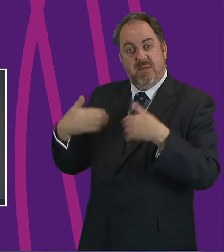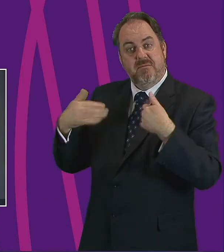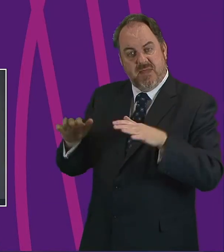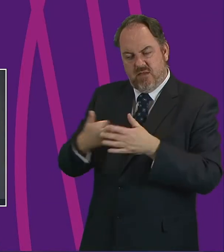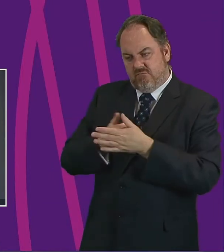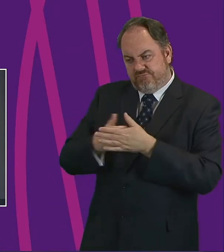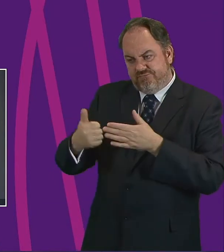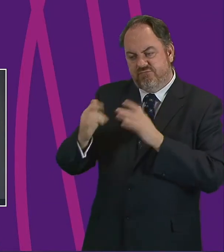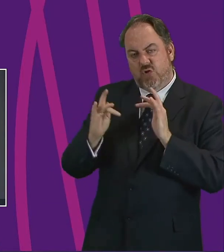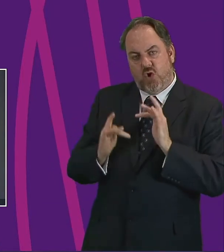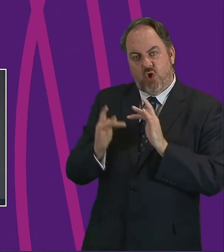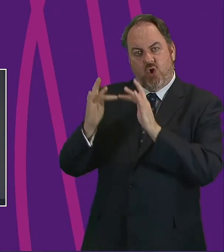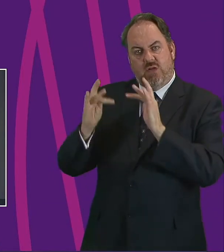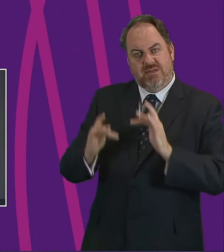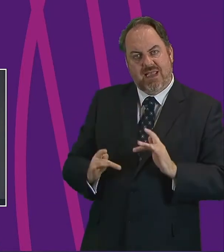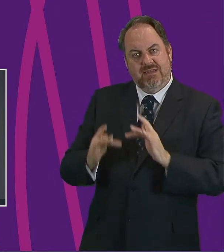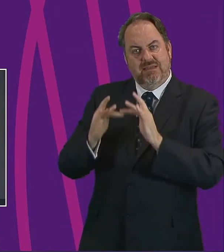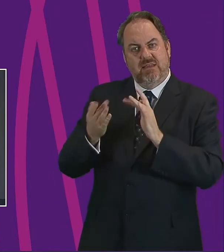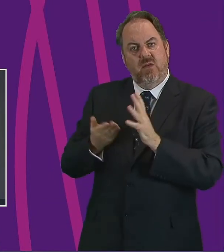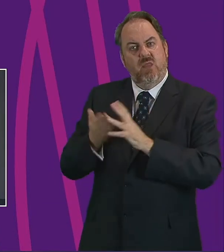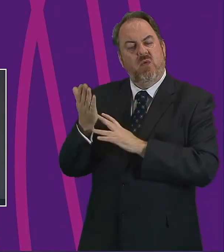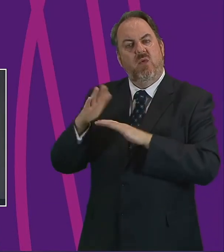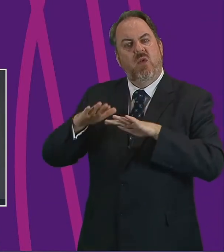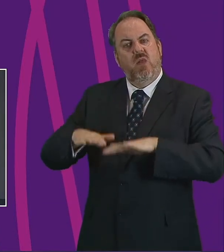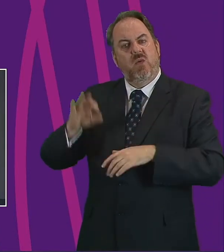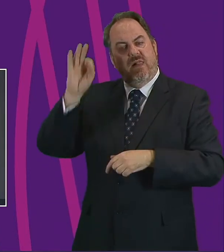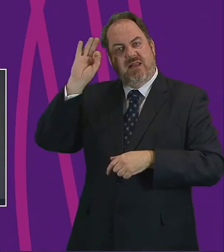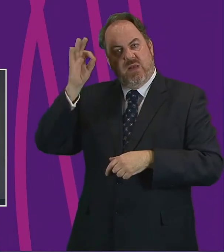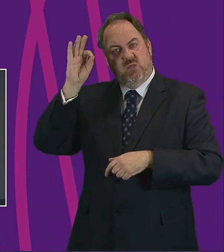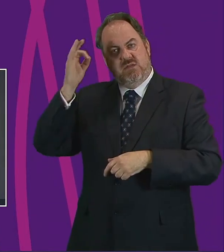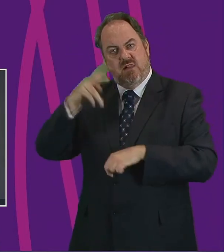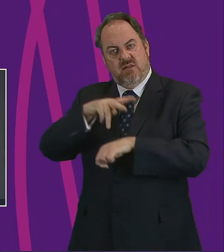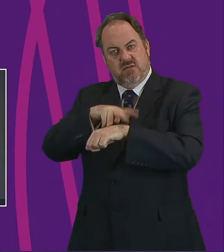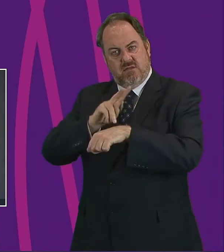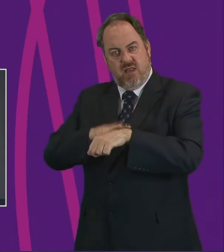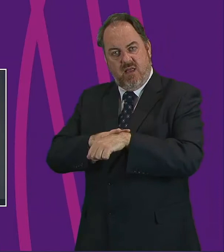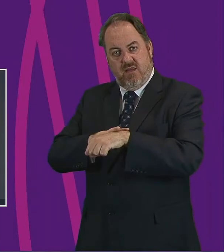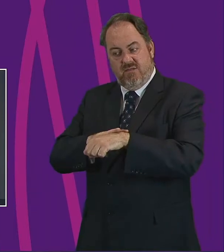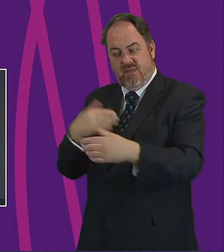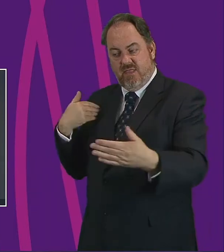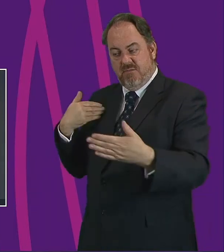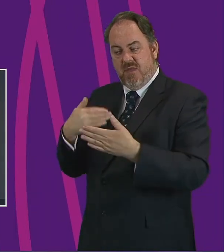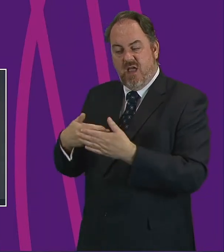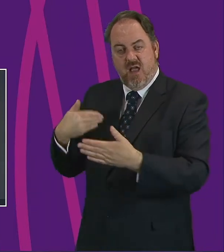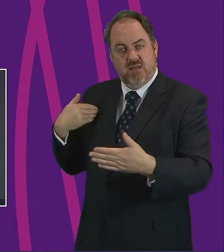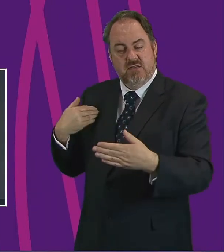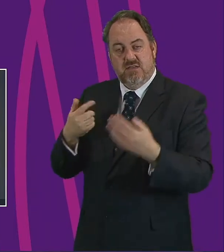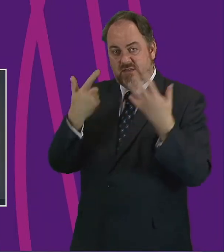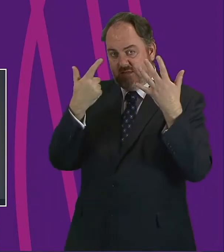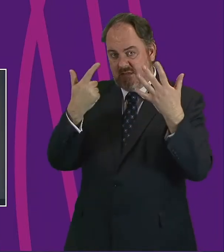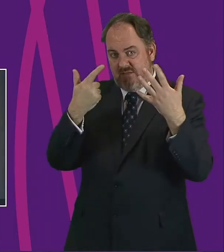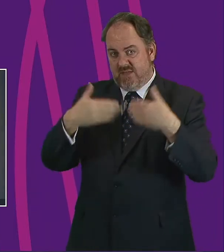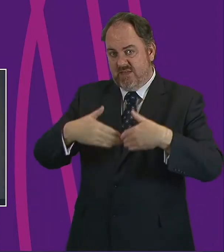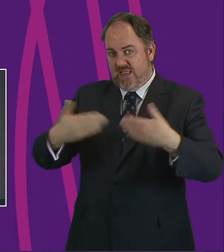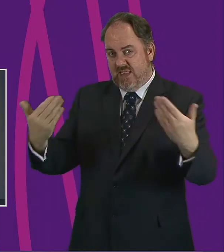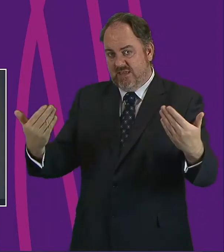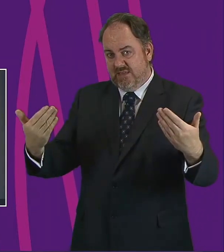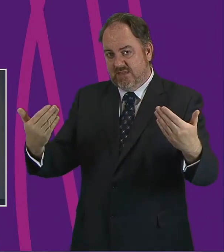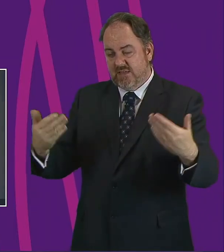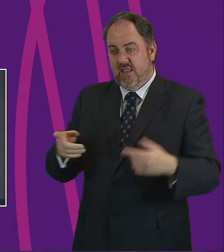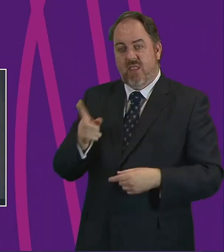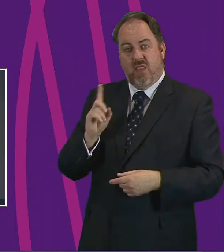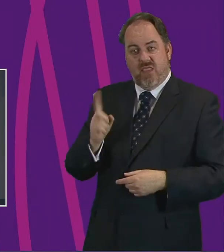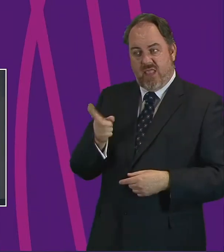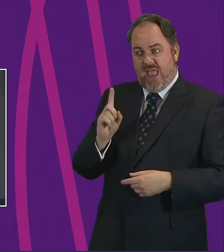contacted by local authorities and local authority staff within the last 7 days. And that picture has been